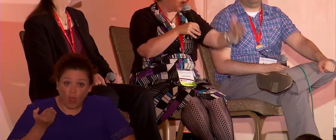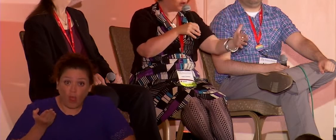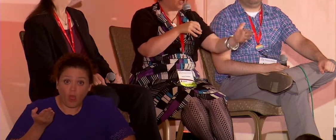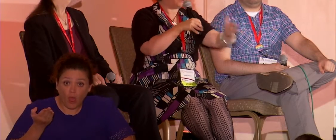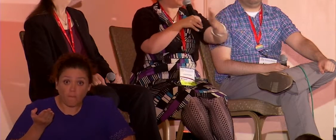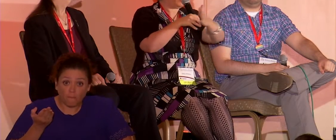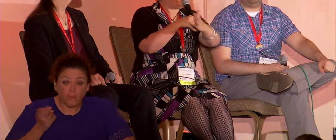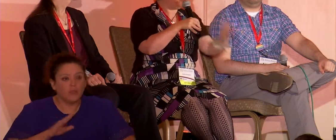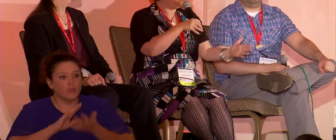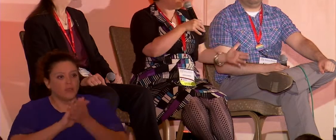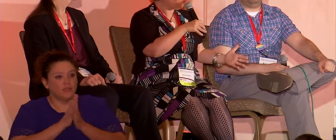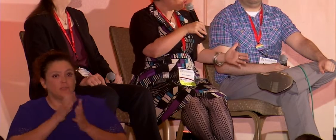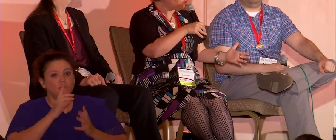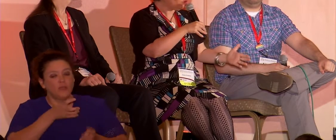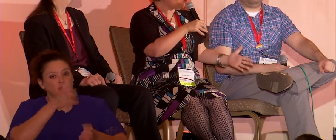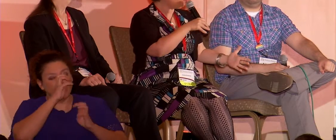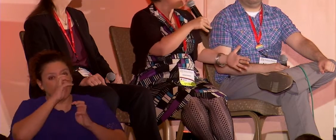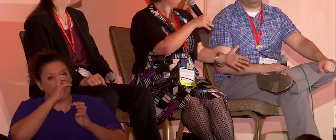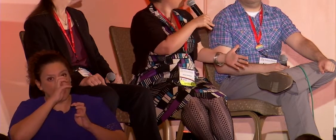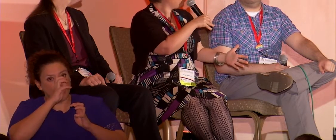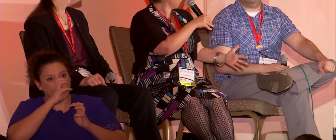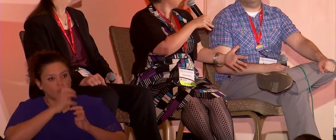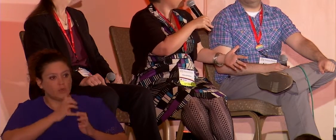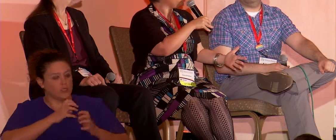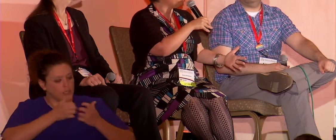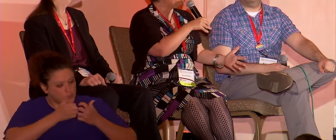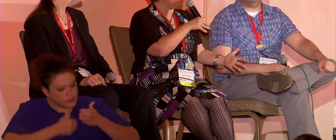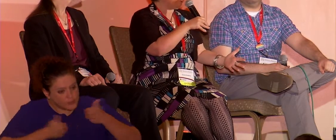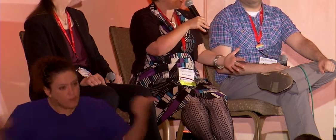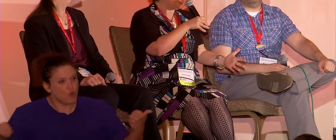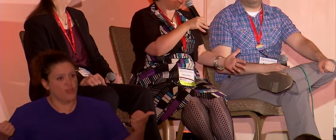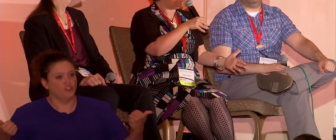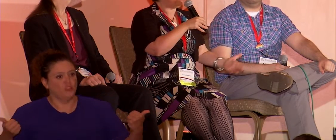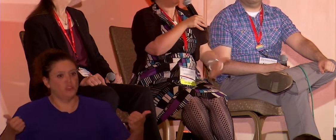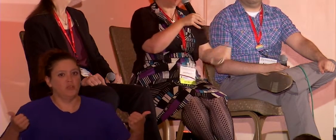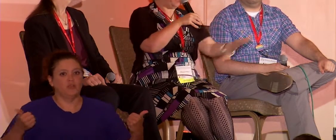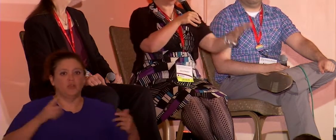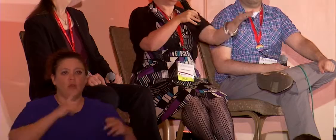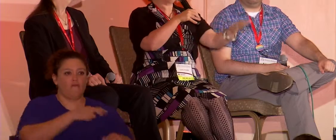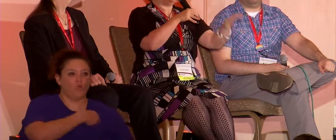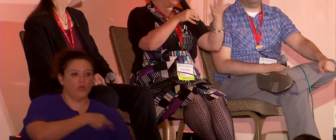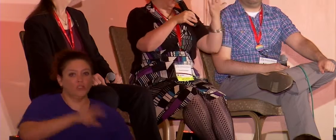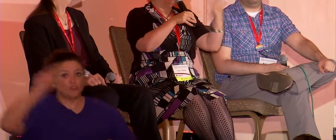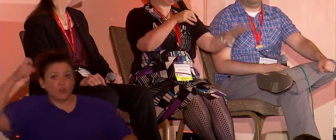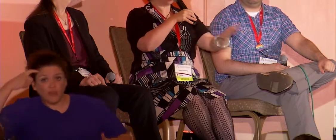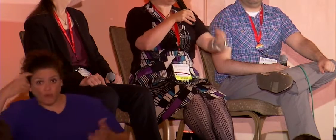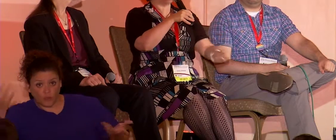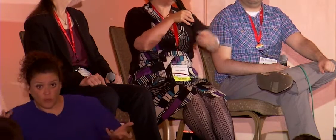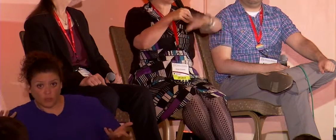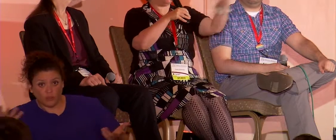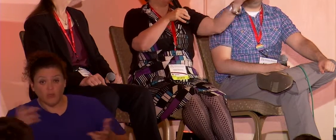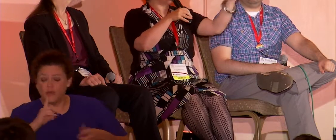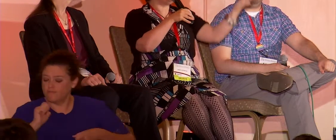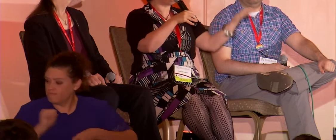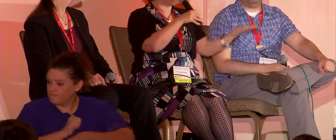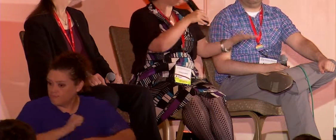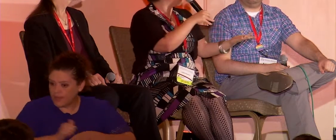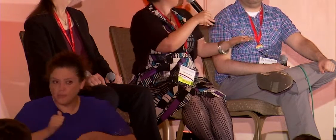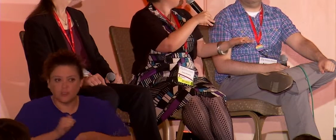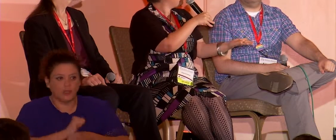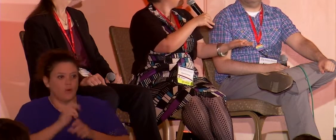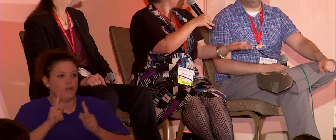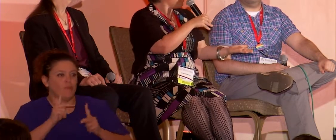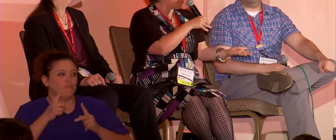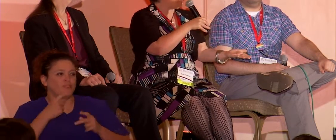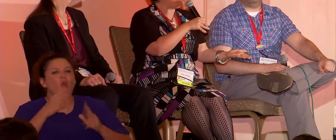the hardline absolute church-state separationists and absolute people who are saying, you know, it's a myth,